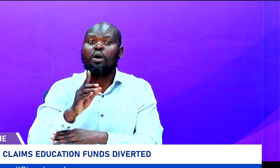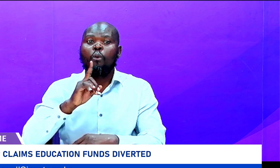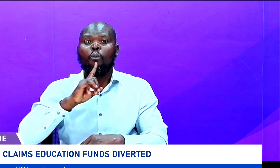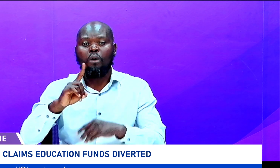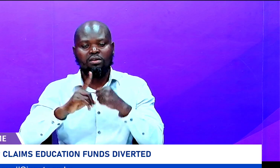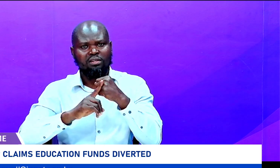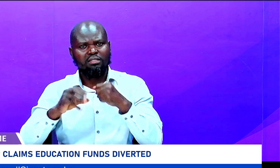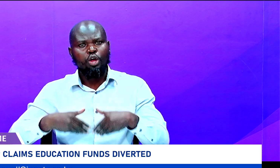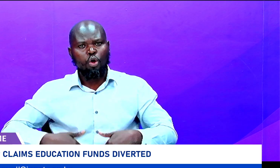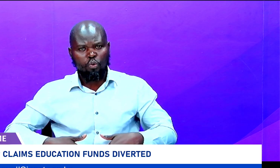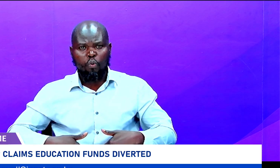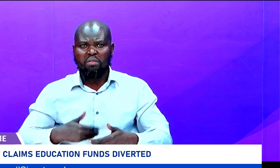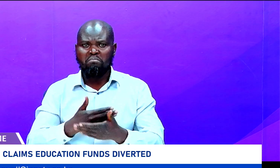many schools struggling to operate smoothly.